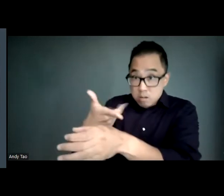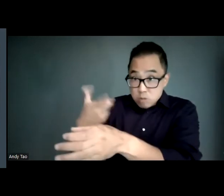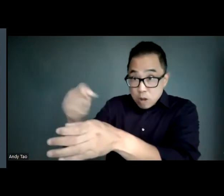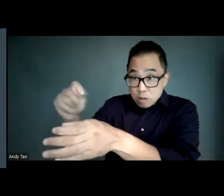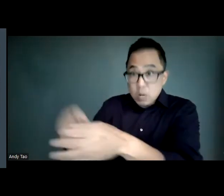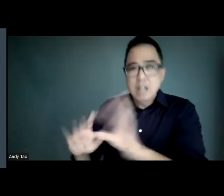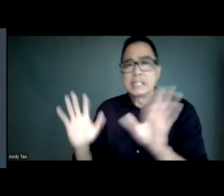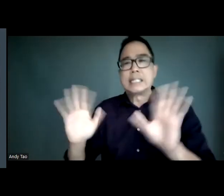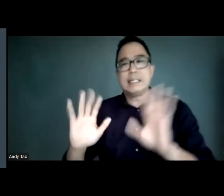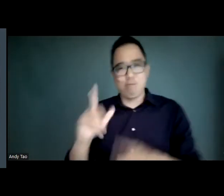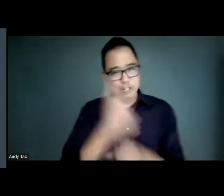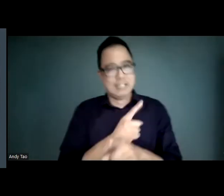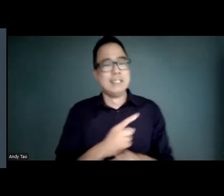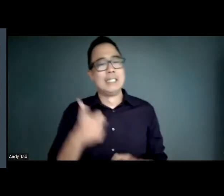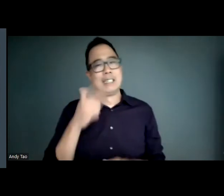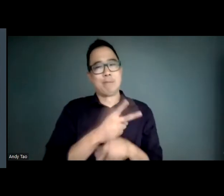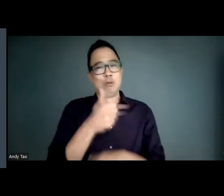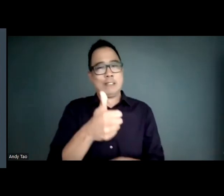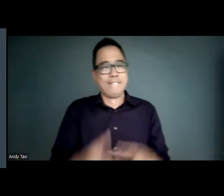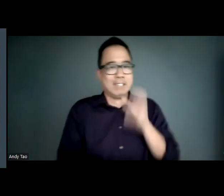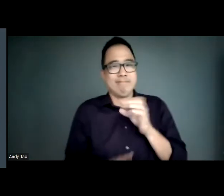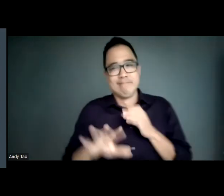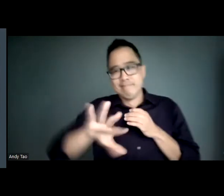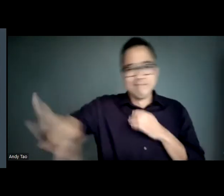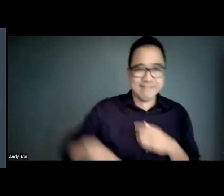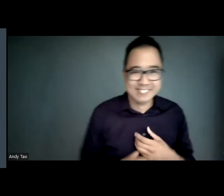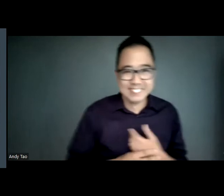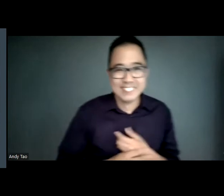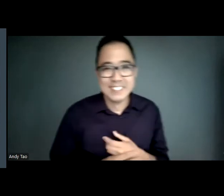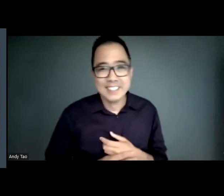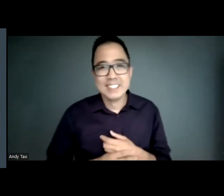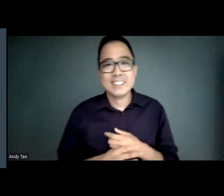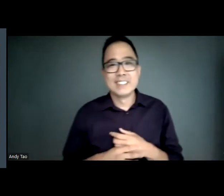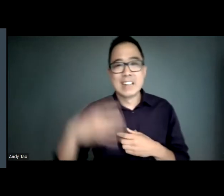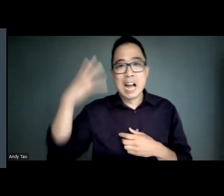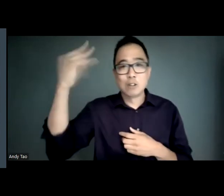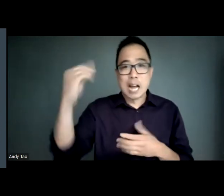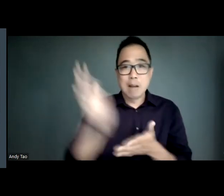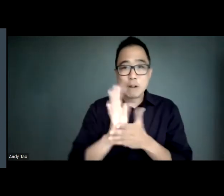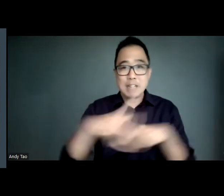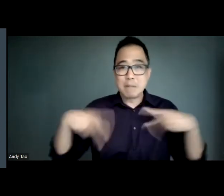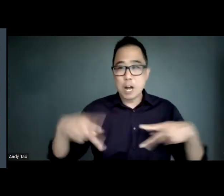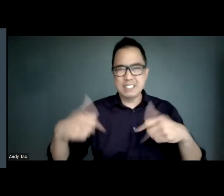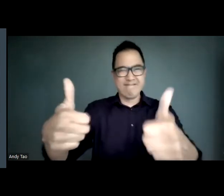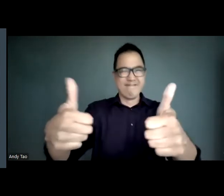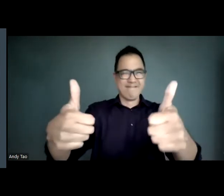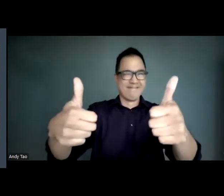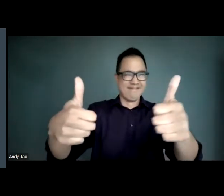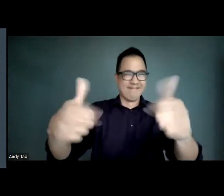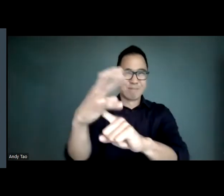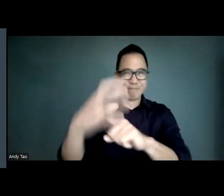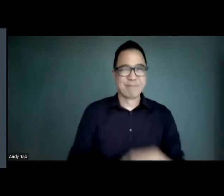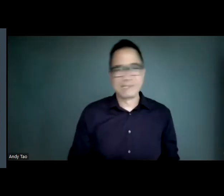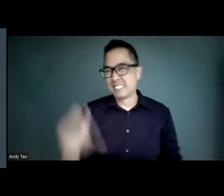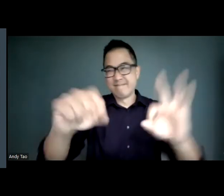You know, don't say, hey, oh, this drink is good. Do you want to try it? Right. Keep your own beverages and food items to yourself. Have